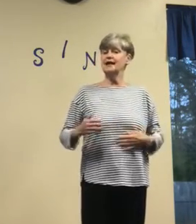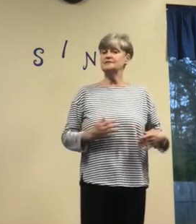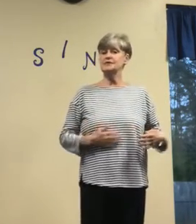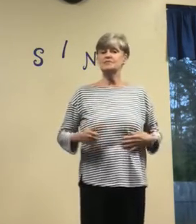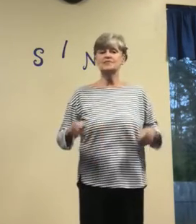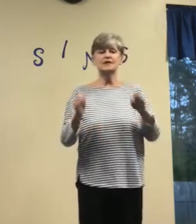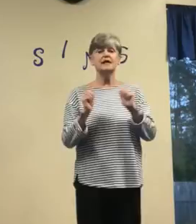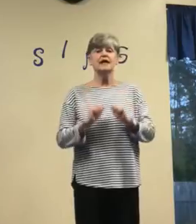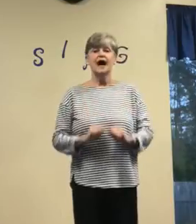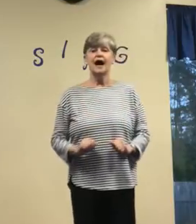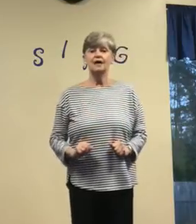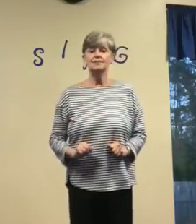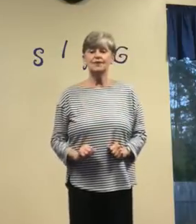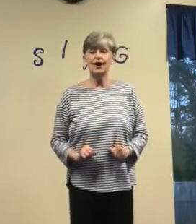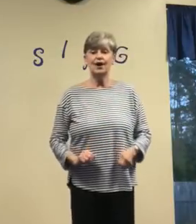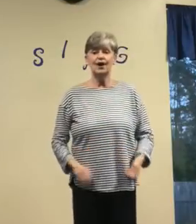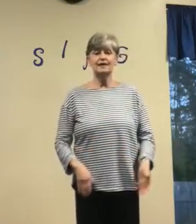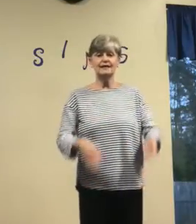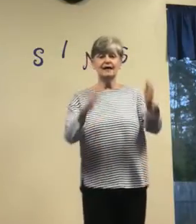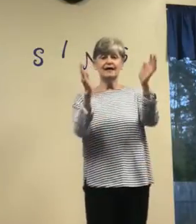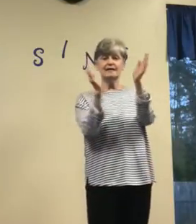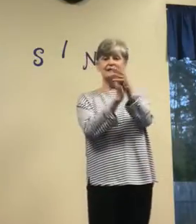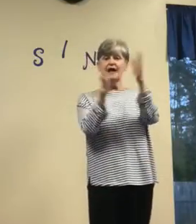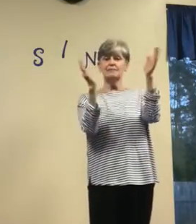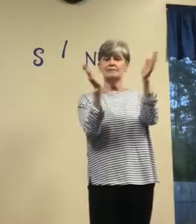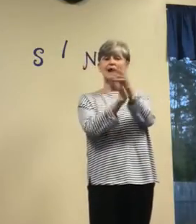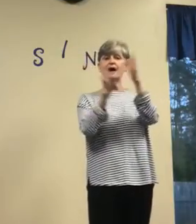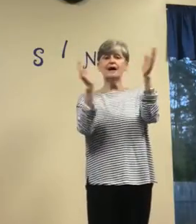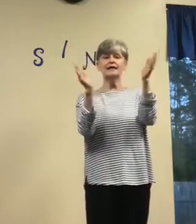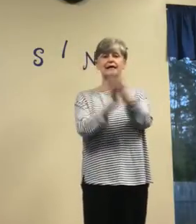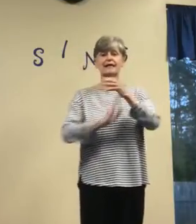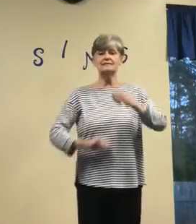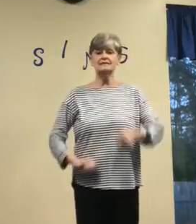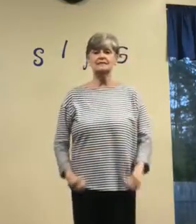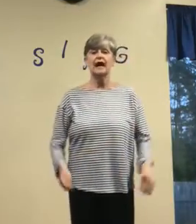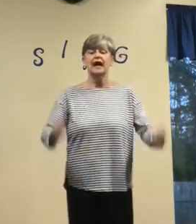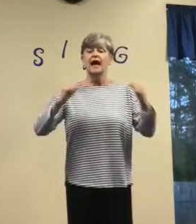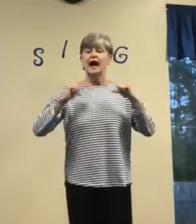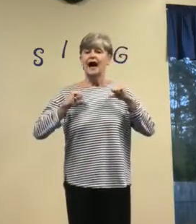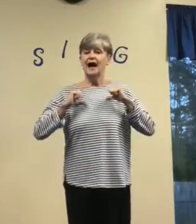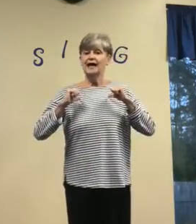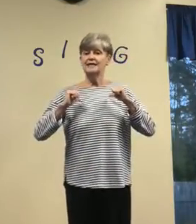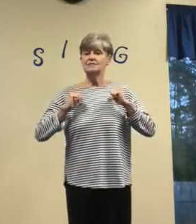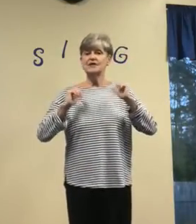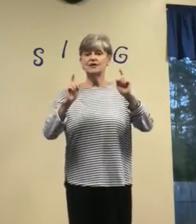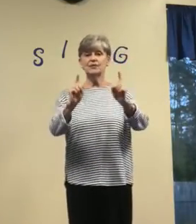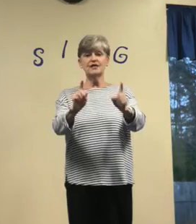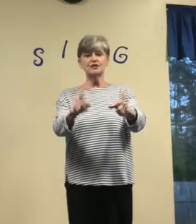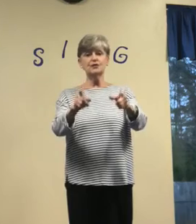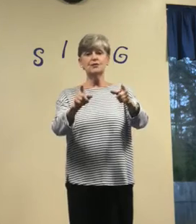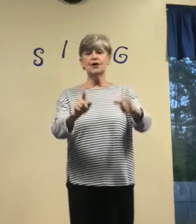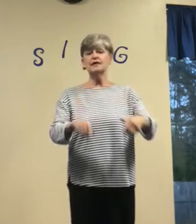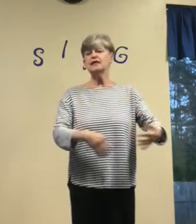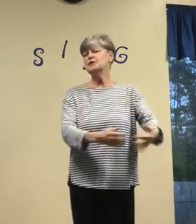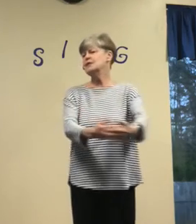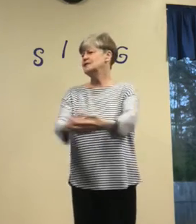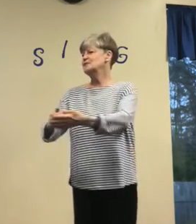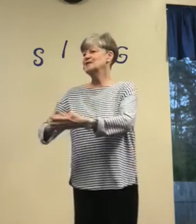have some fun. I'm gonna clap my hands. I am here and you are here and we